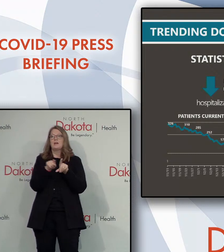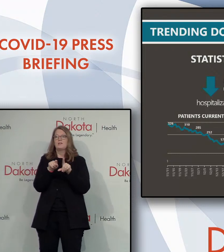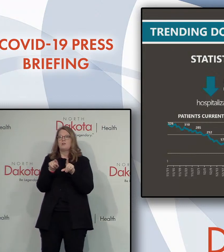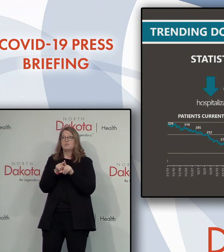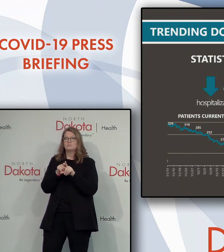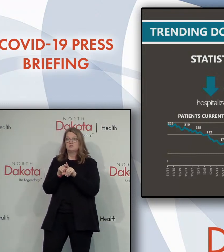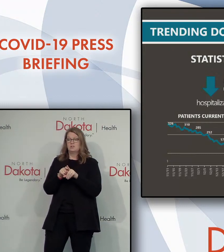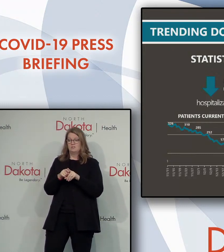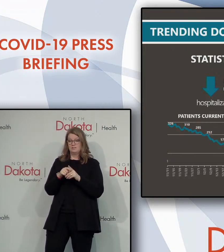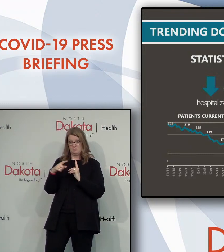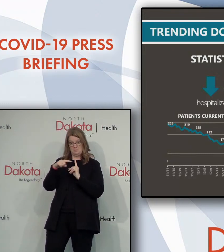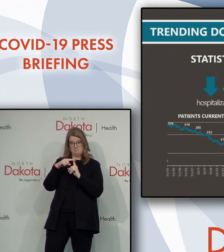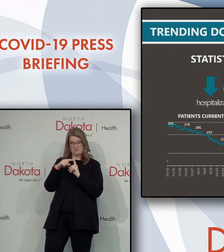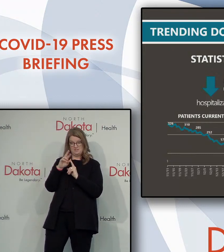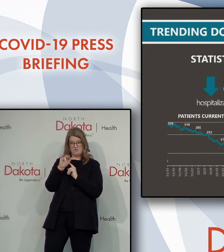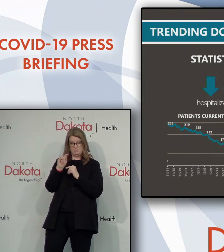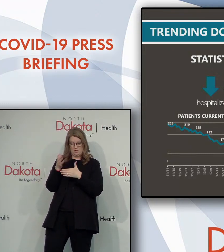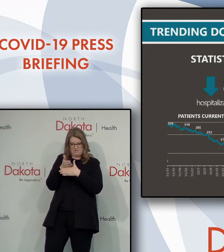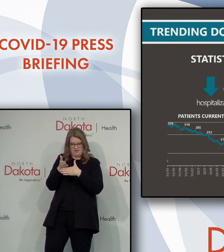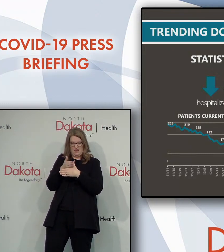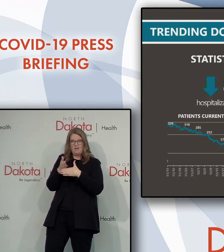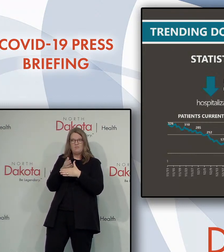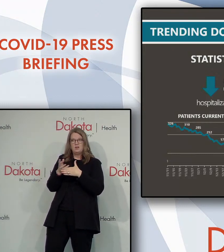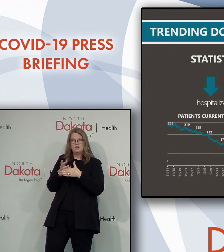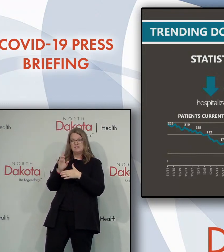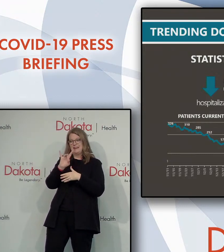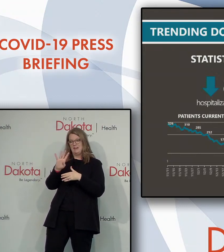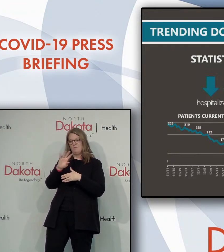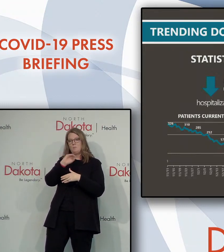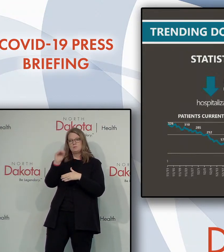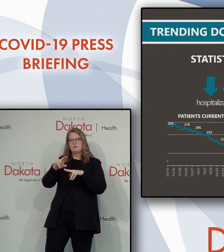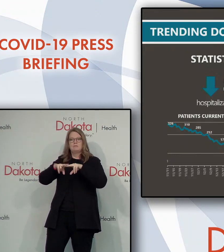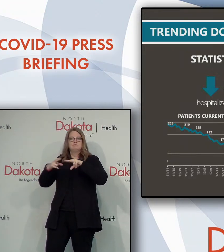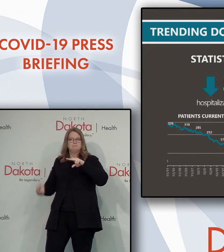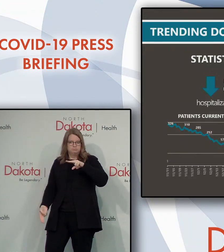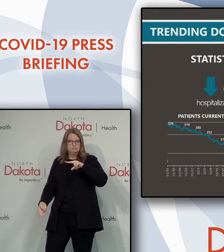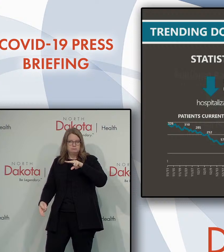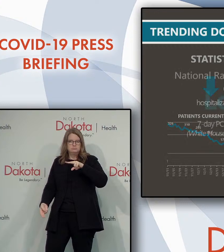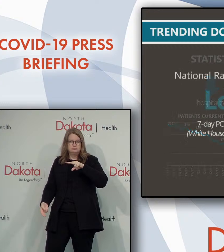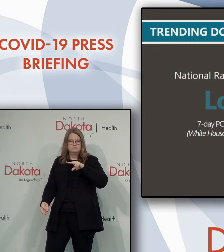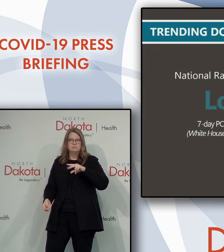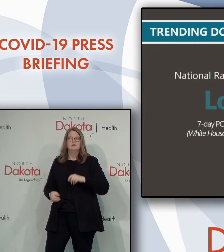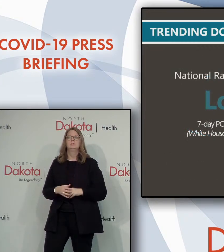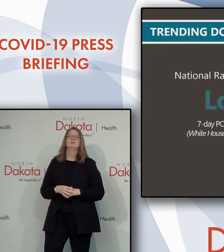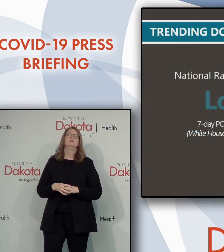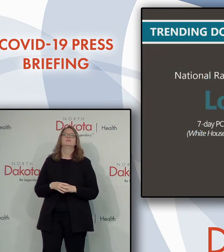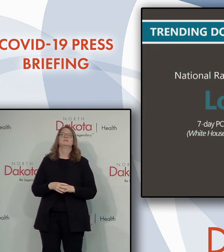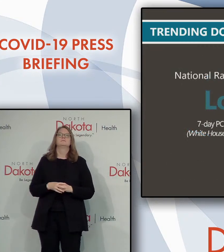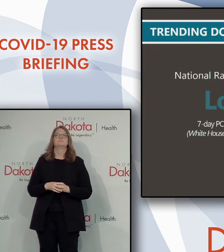positivity rate. When we take a look at the next slide on our